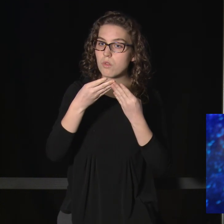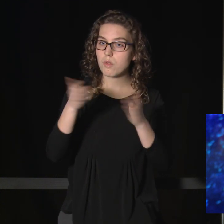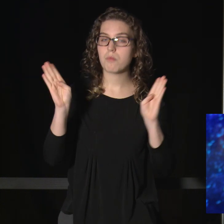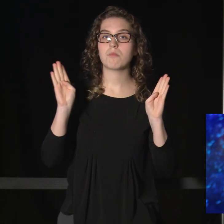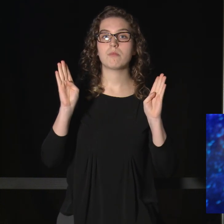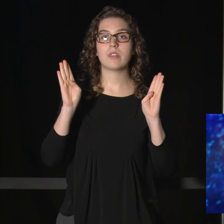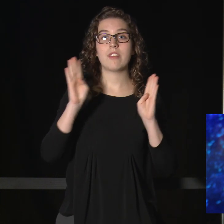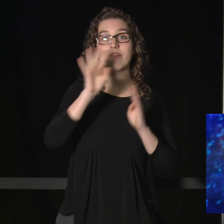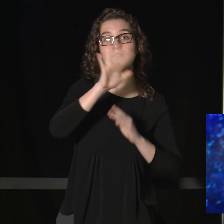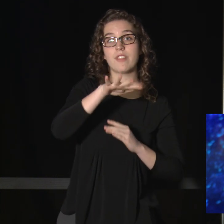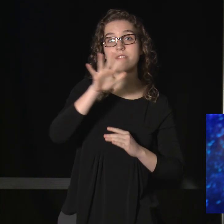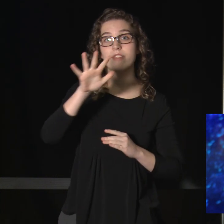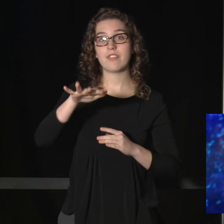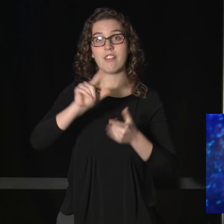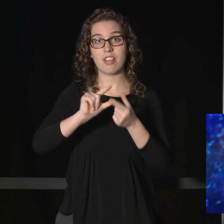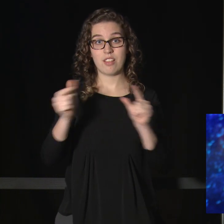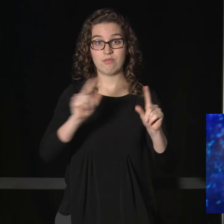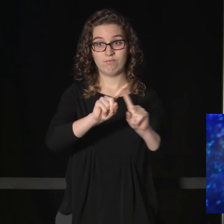of a general conference initiative.